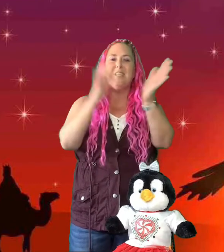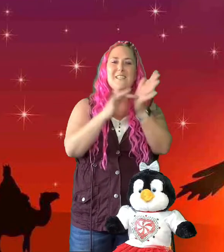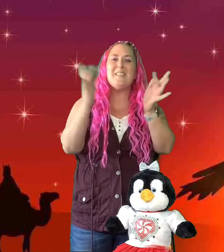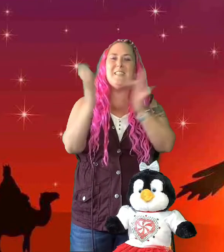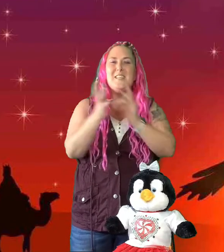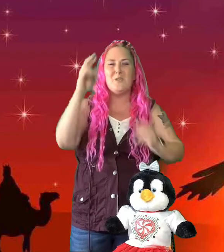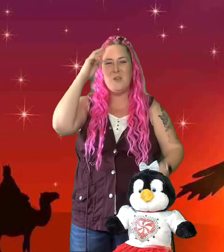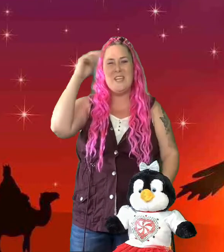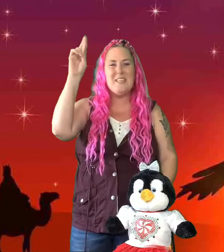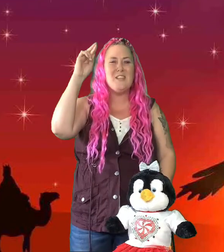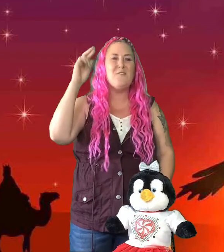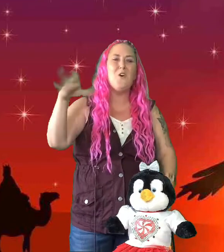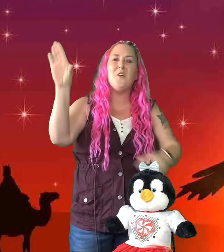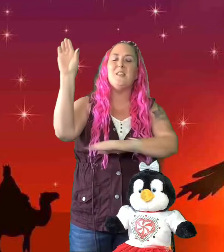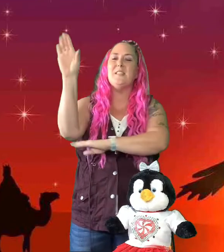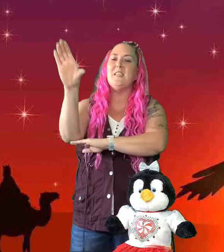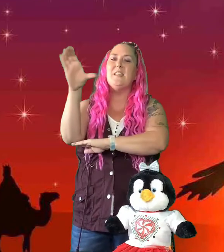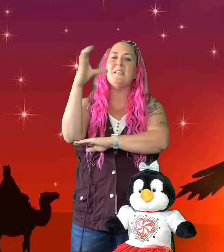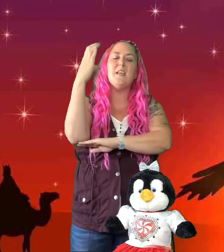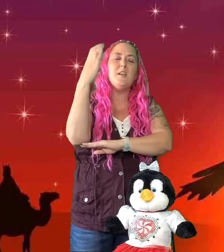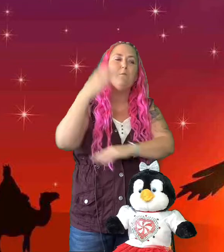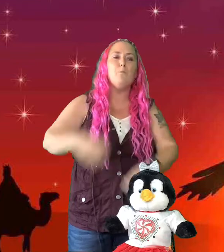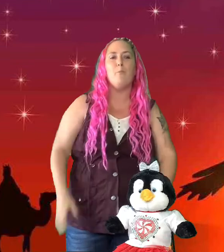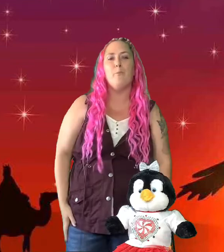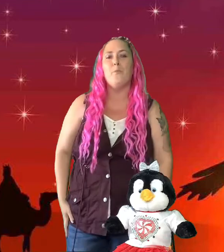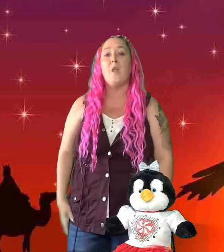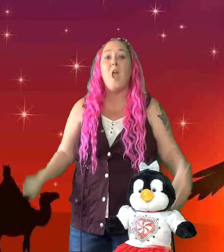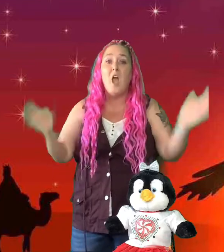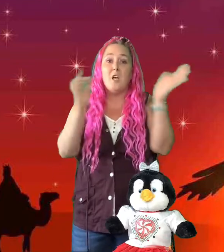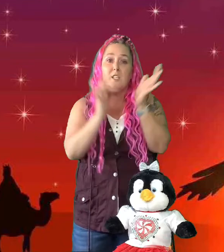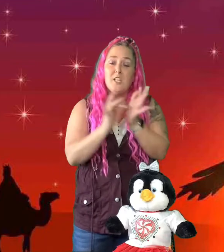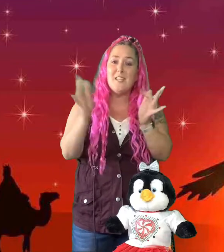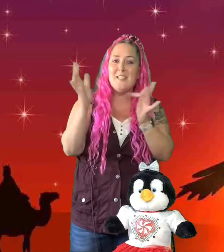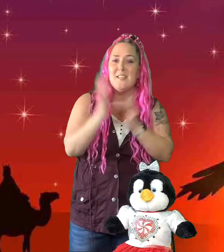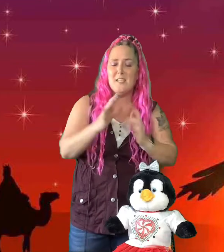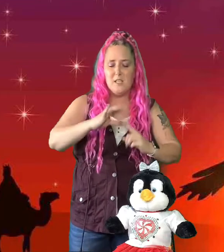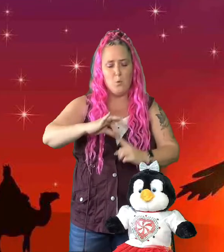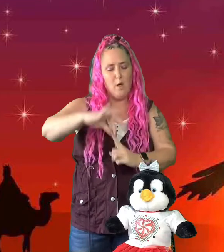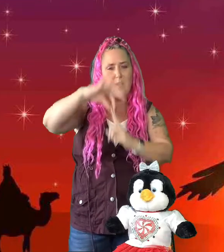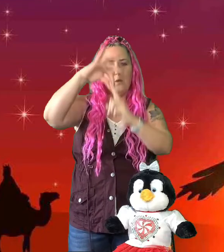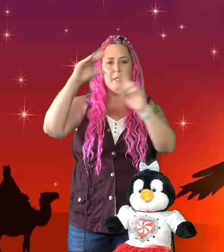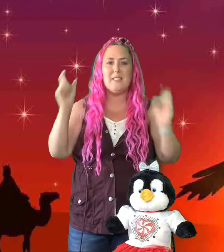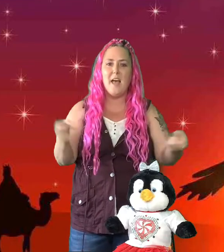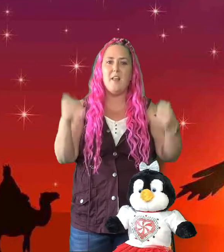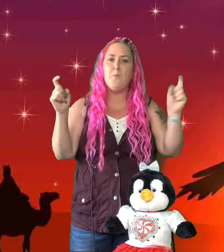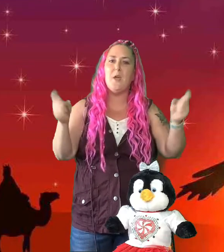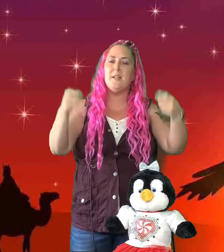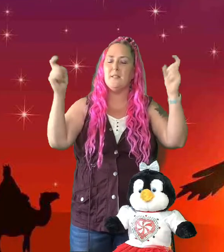Jesus is the reason for the season. Jesus is the one we celebrate.